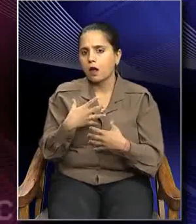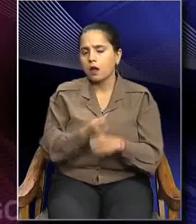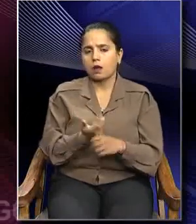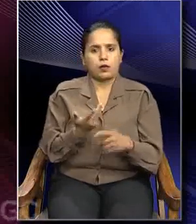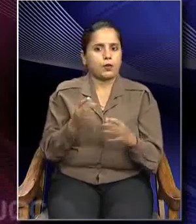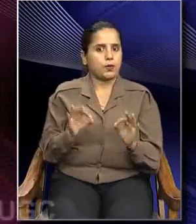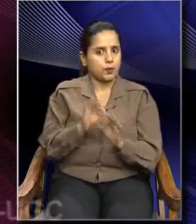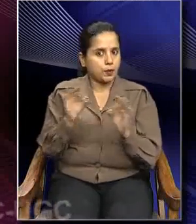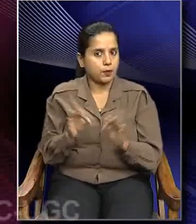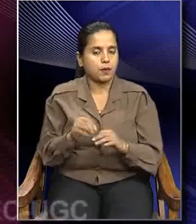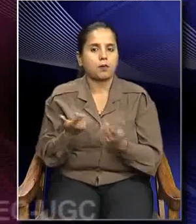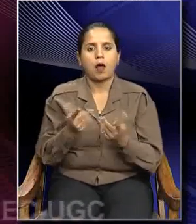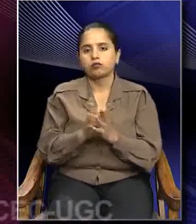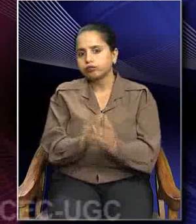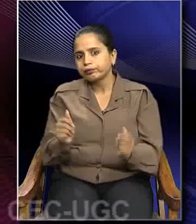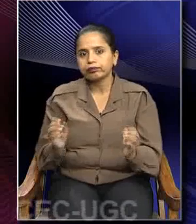or imperishable.